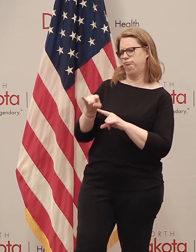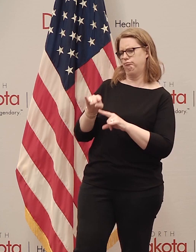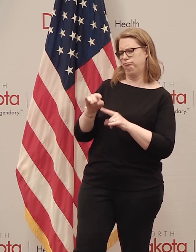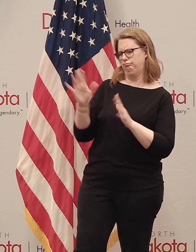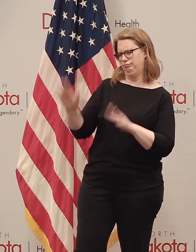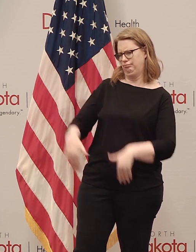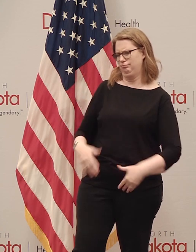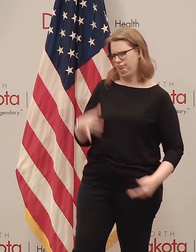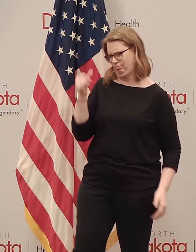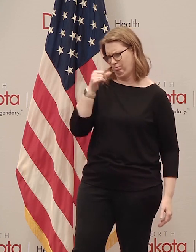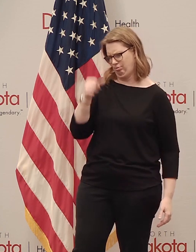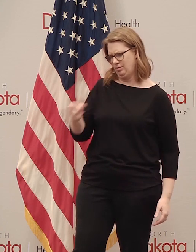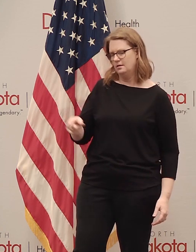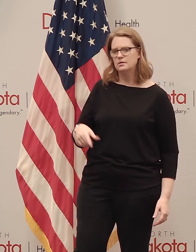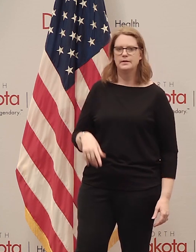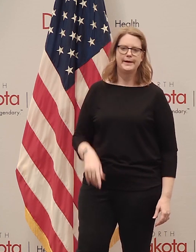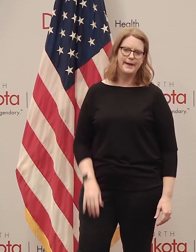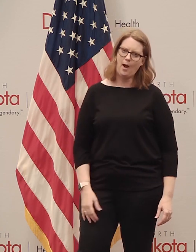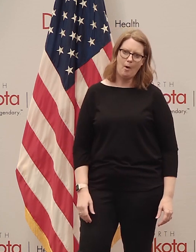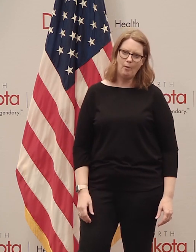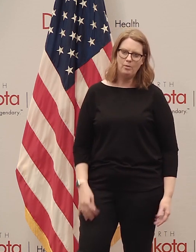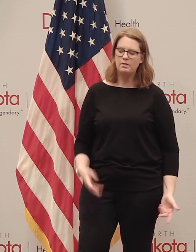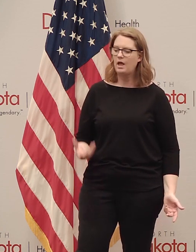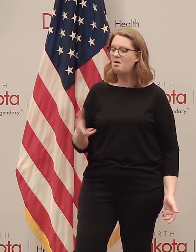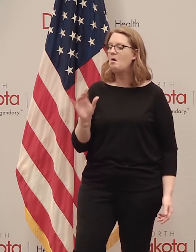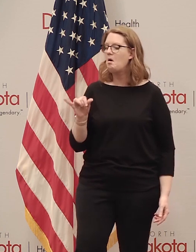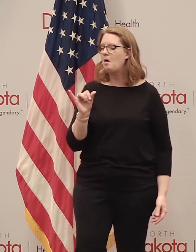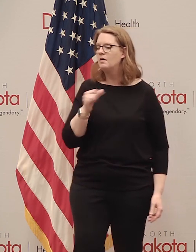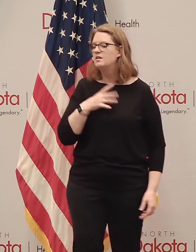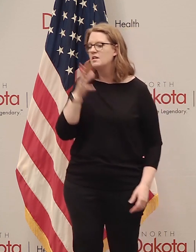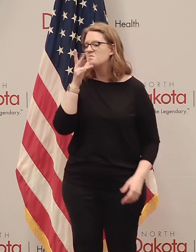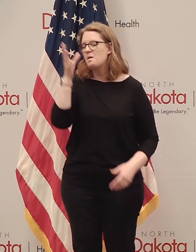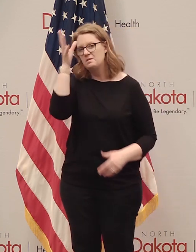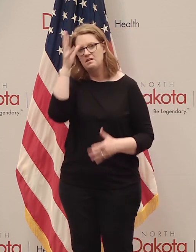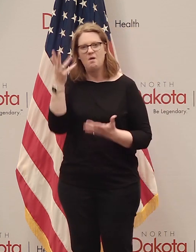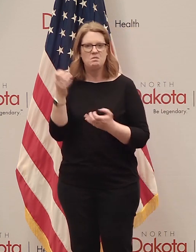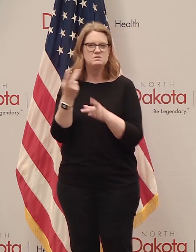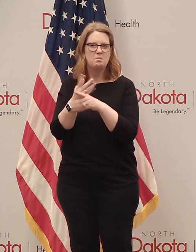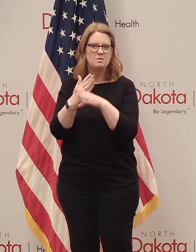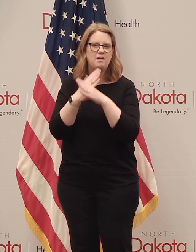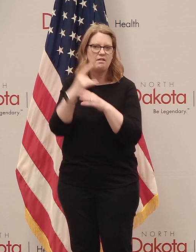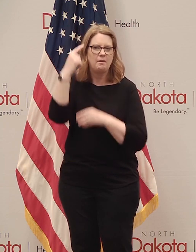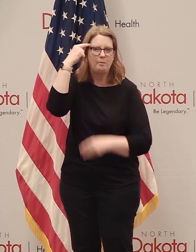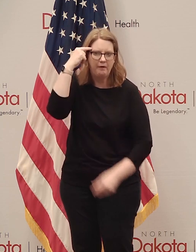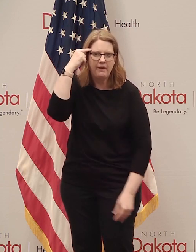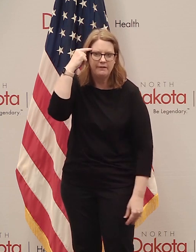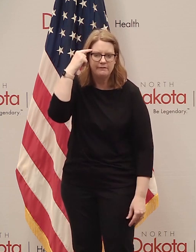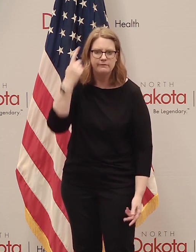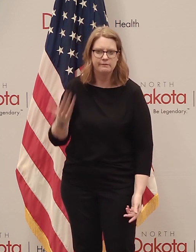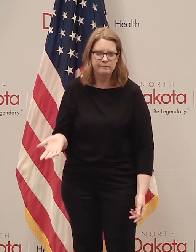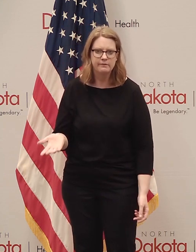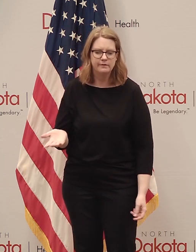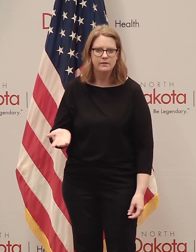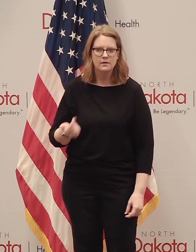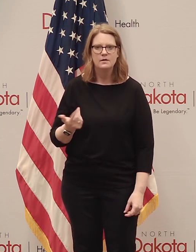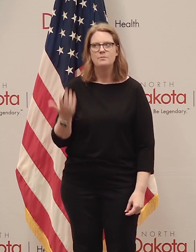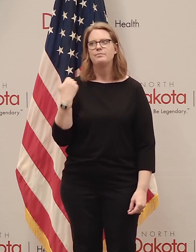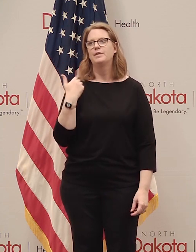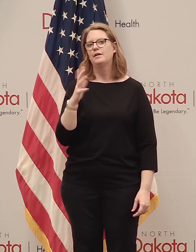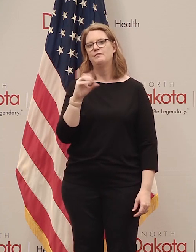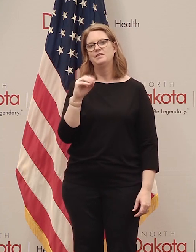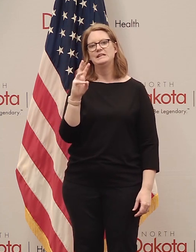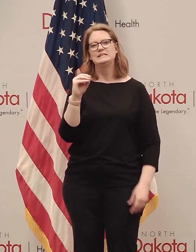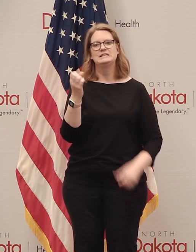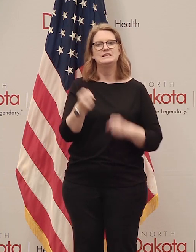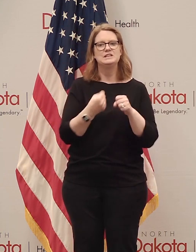stop, senseless brain injury from simple accidents. And it used to be 50, 60 years